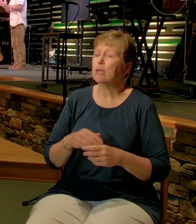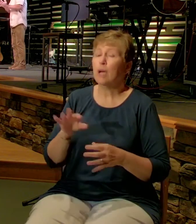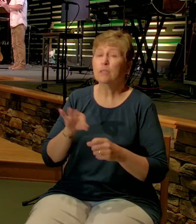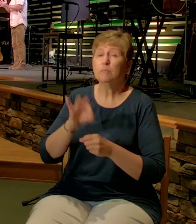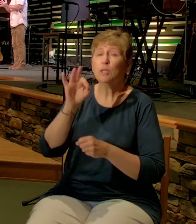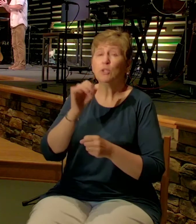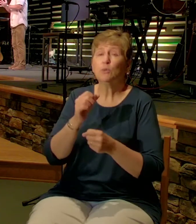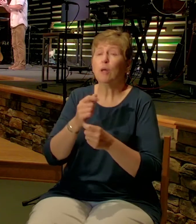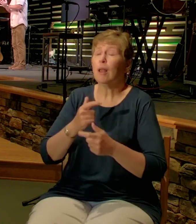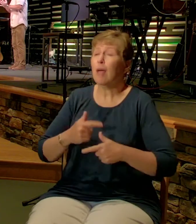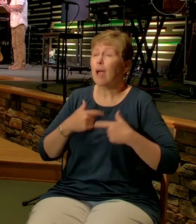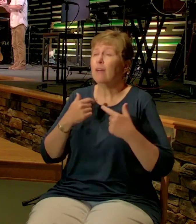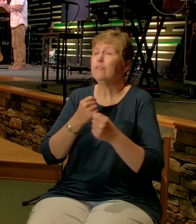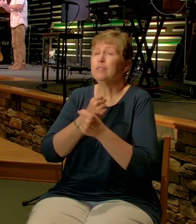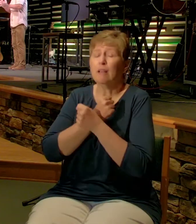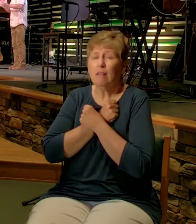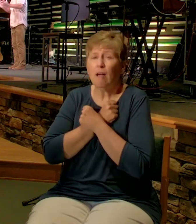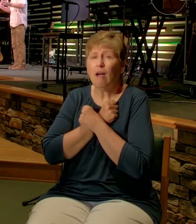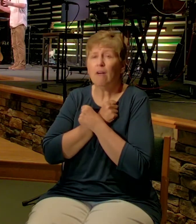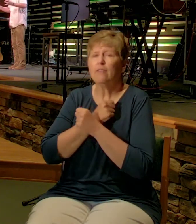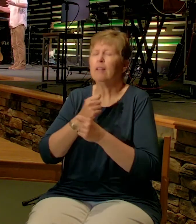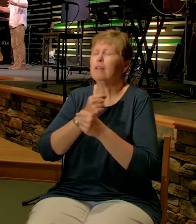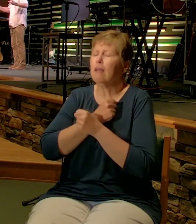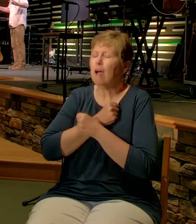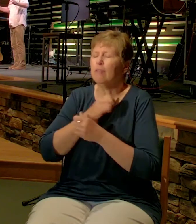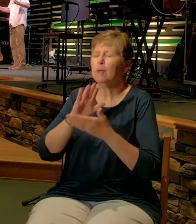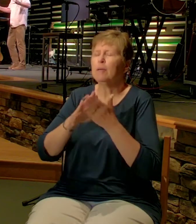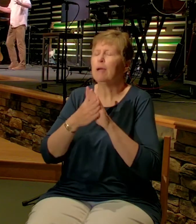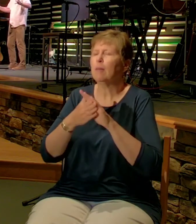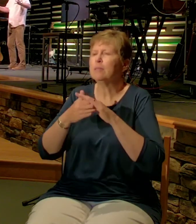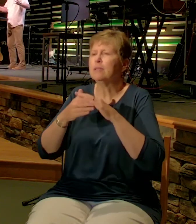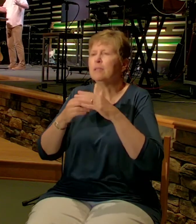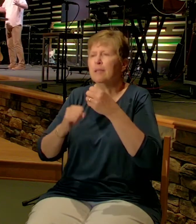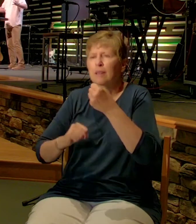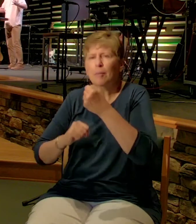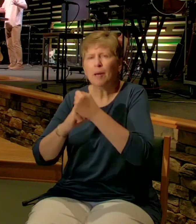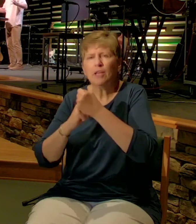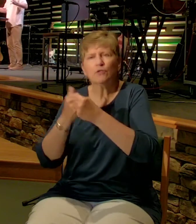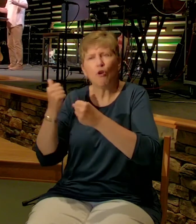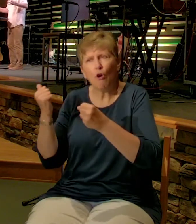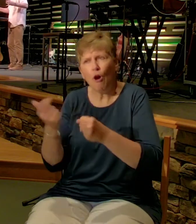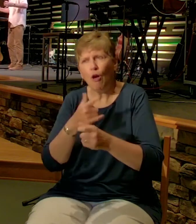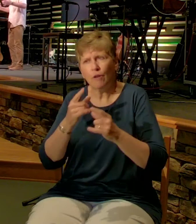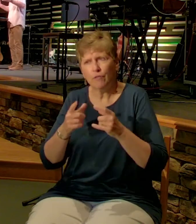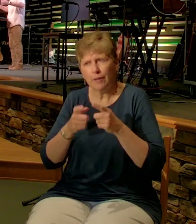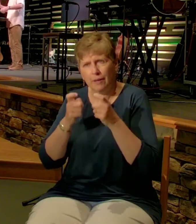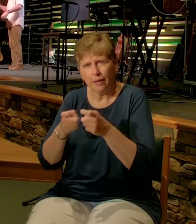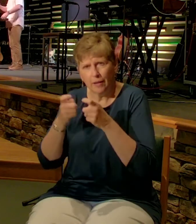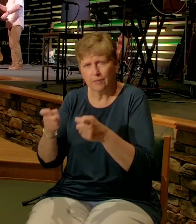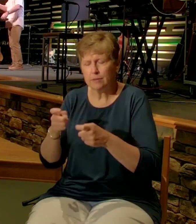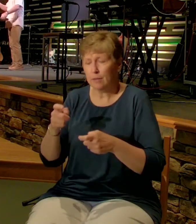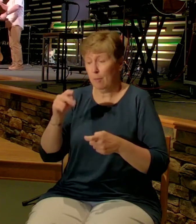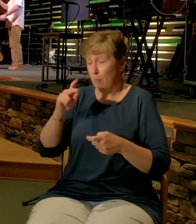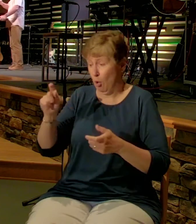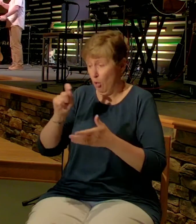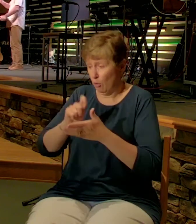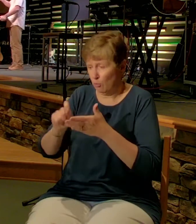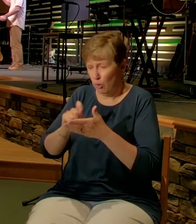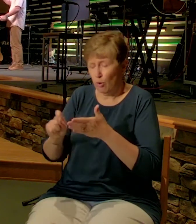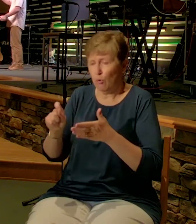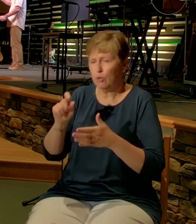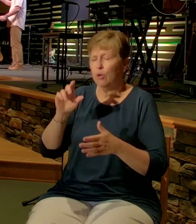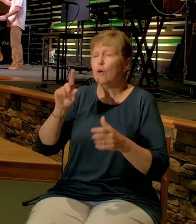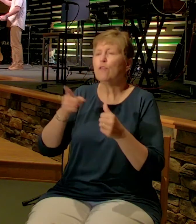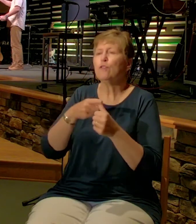and really love becomes the basis for all of the fruit. In fact, in the Apostle Paul's great letter to the Corinthians, 1 Corinthians